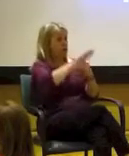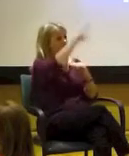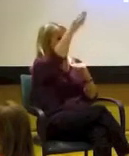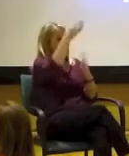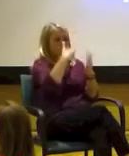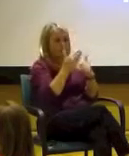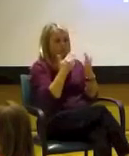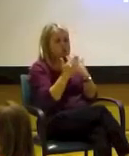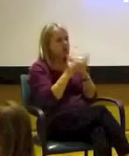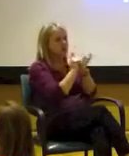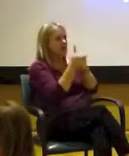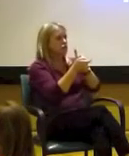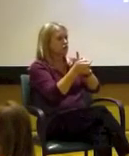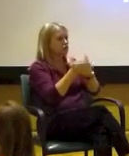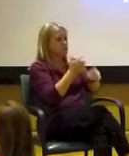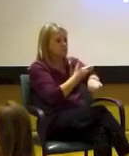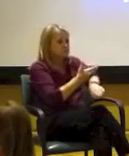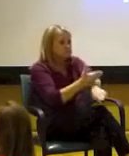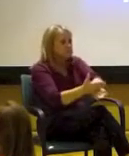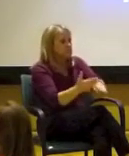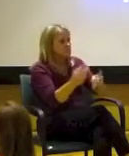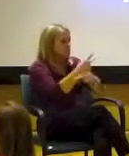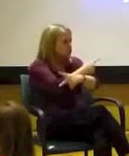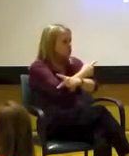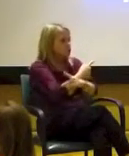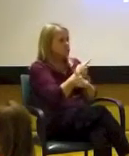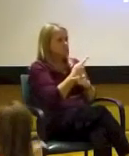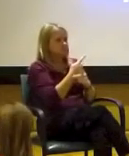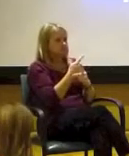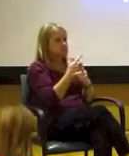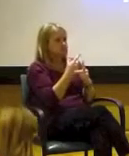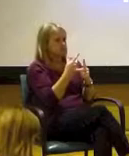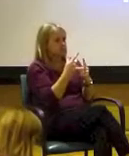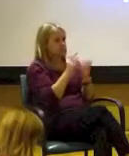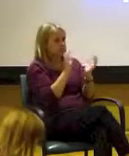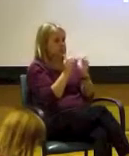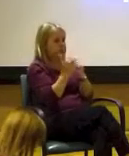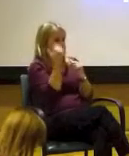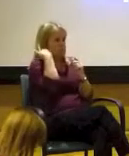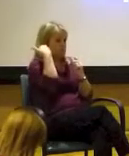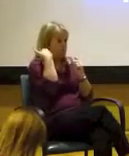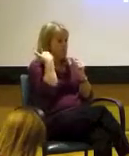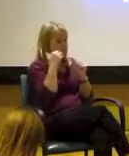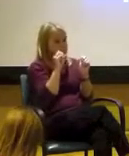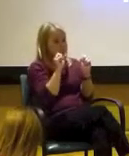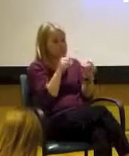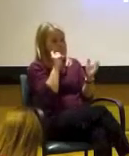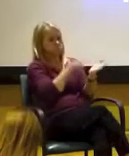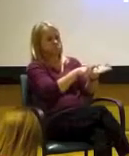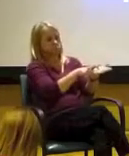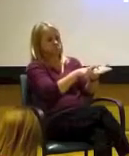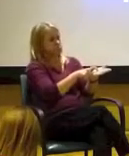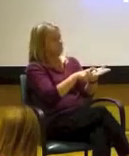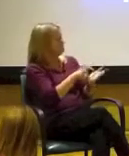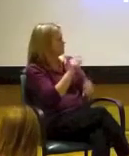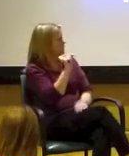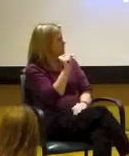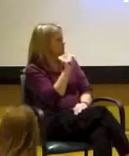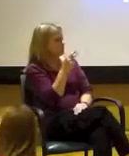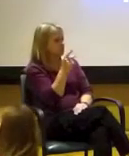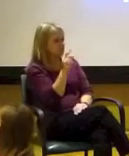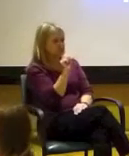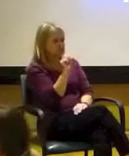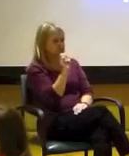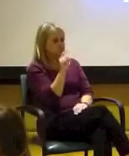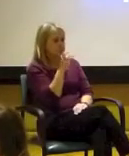we say, getting higher, becoming more involved above where it's supposed to be, then those are things